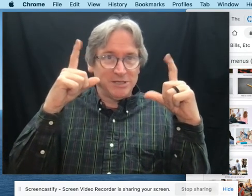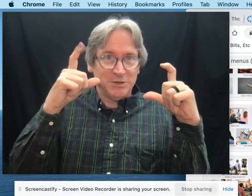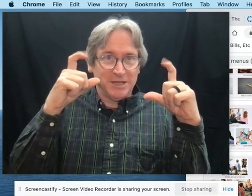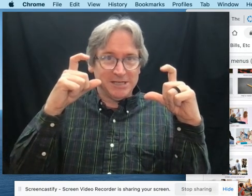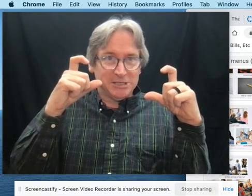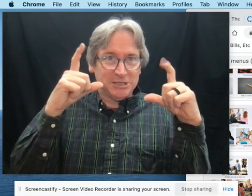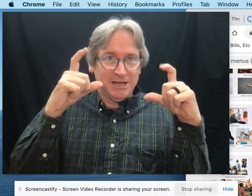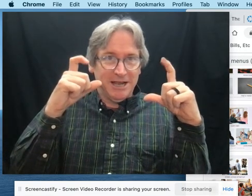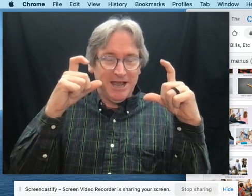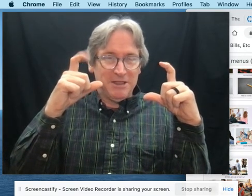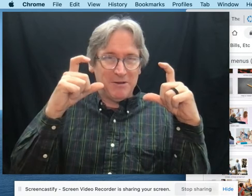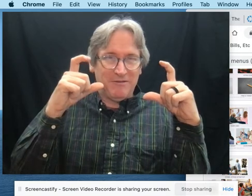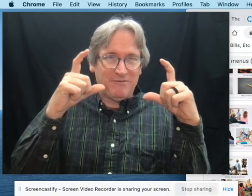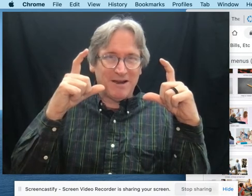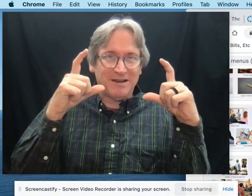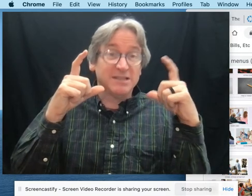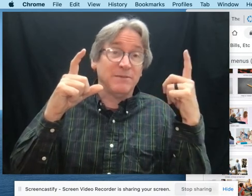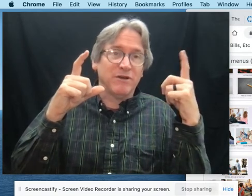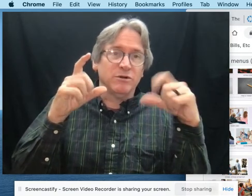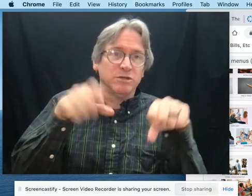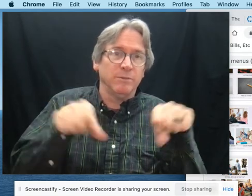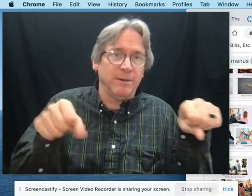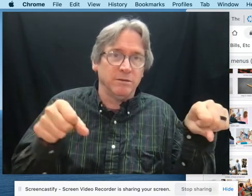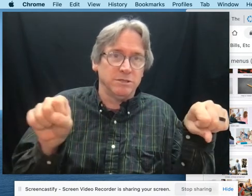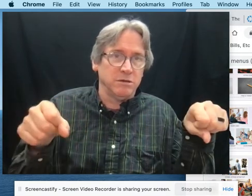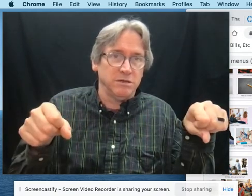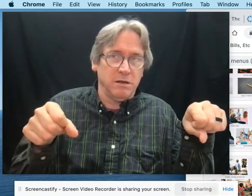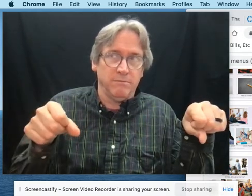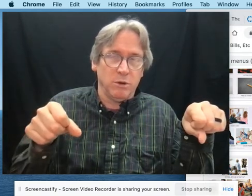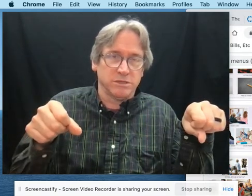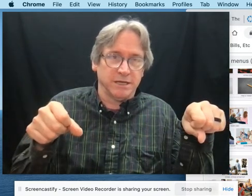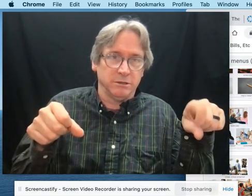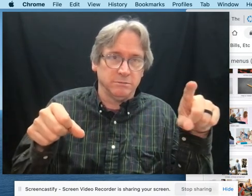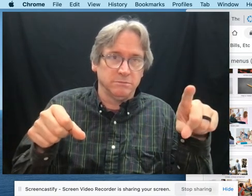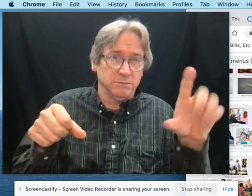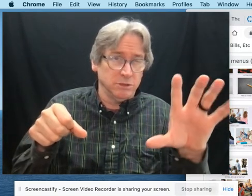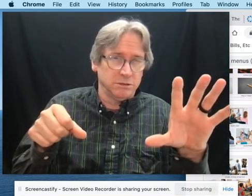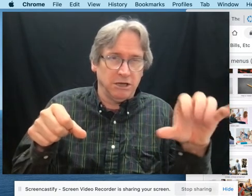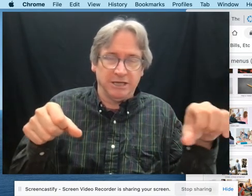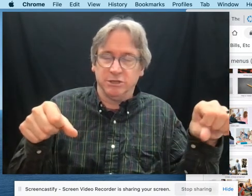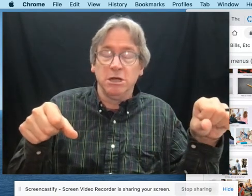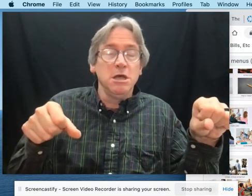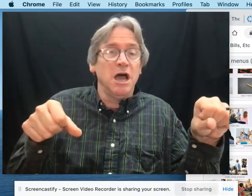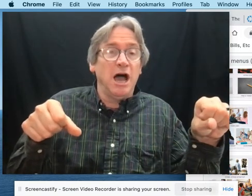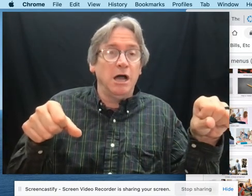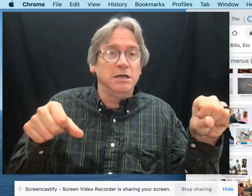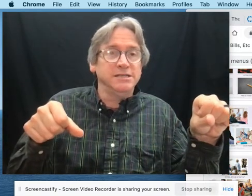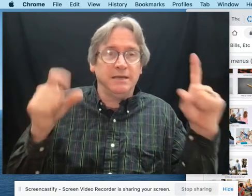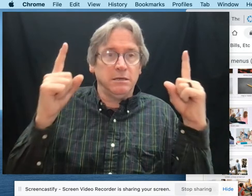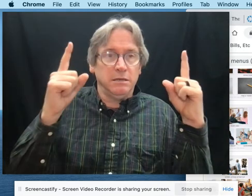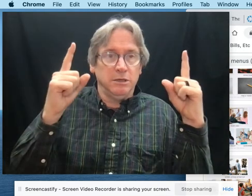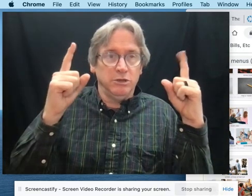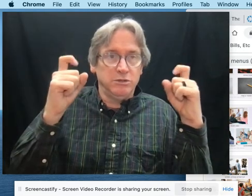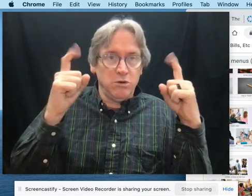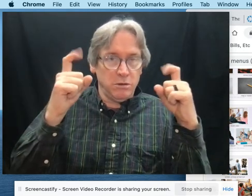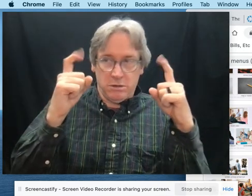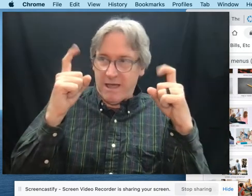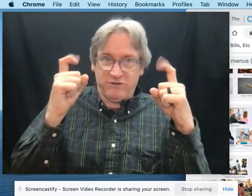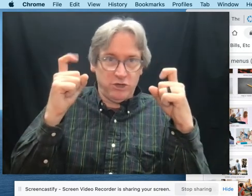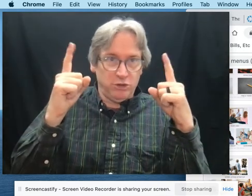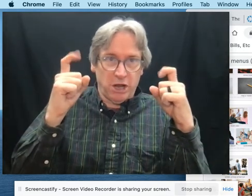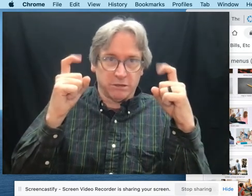I used to do this. And then the same friend who told me about motorcycle, which I'll get to, said, you